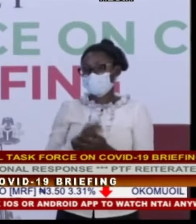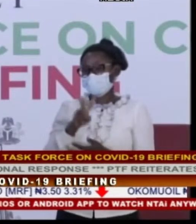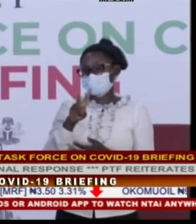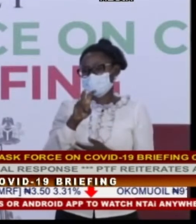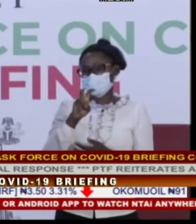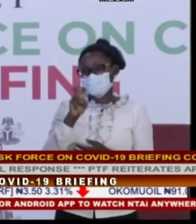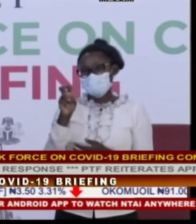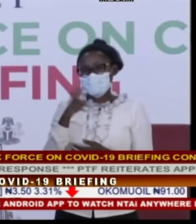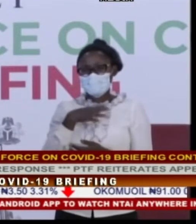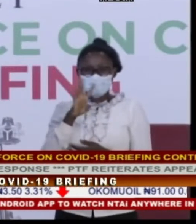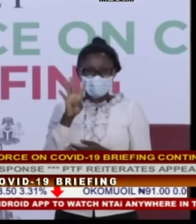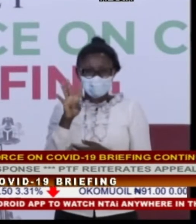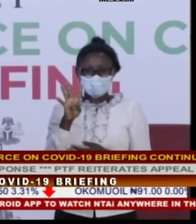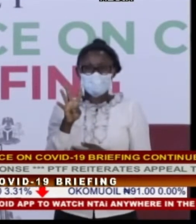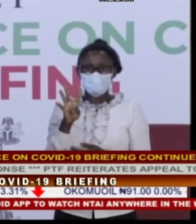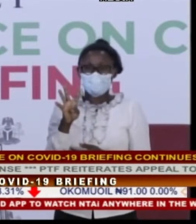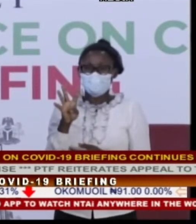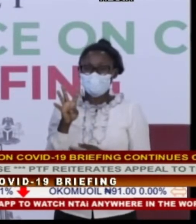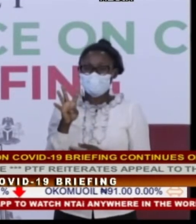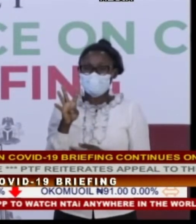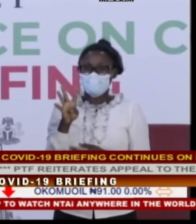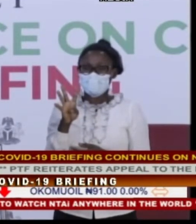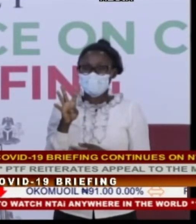a juggling that must take place.